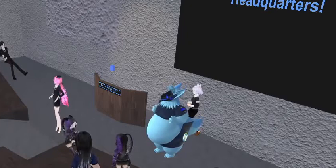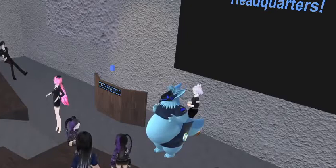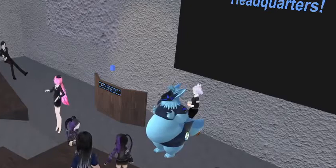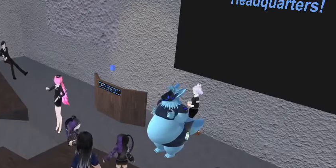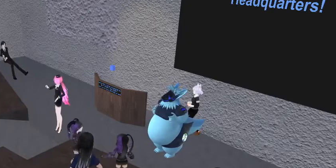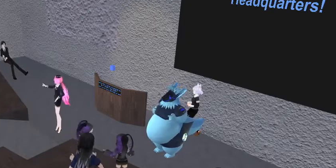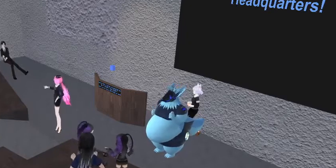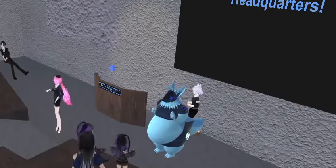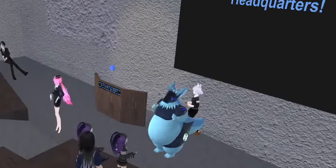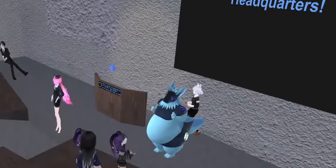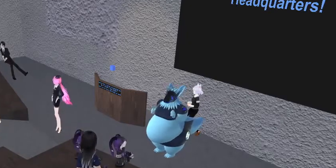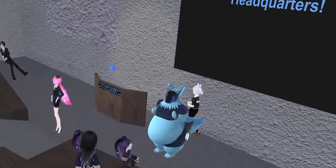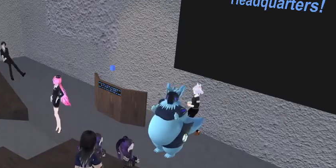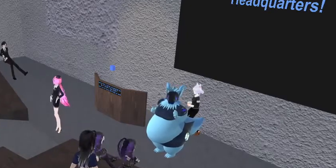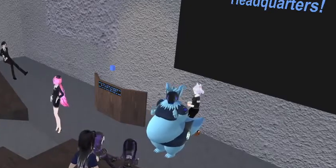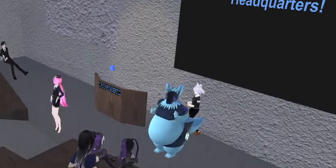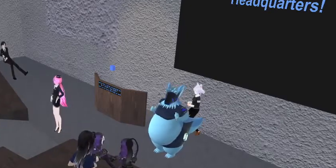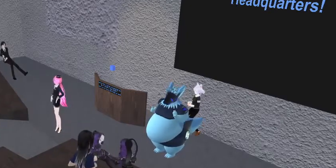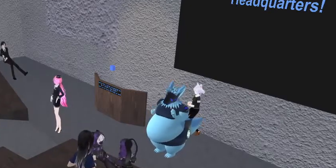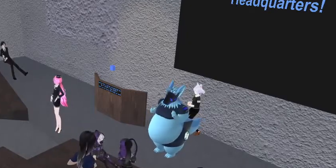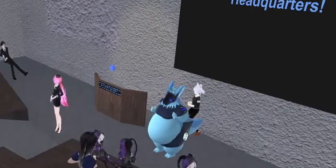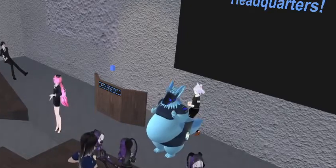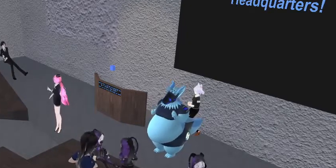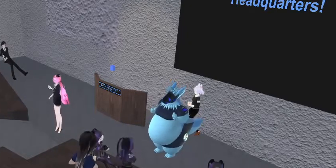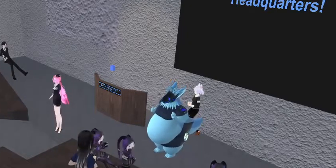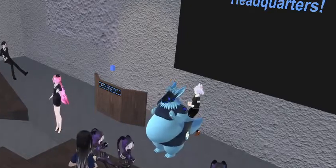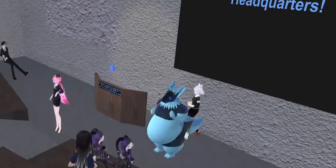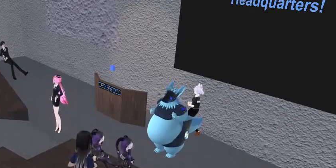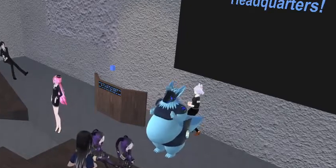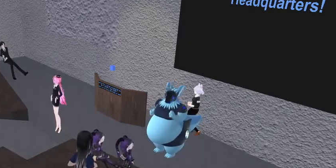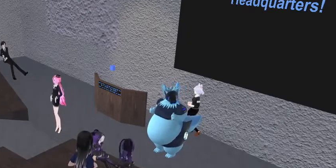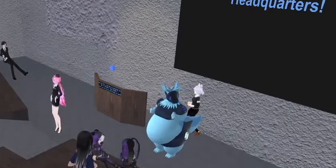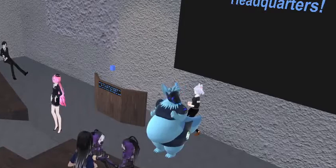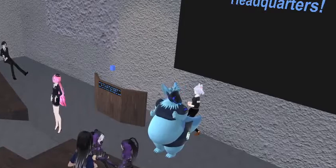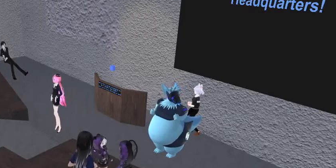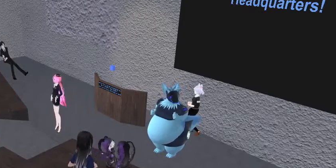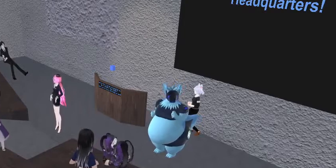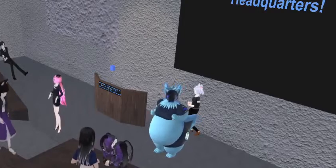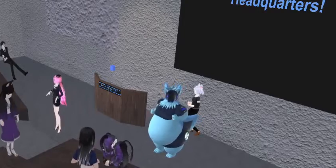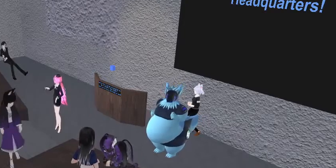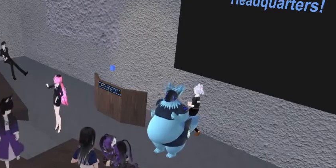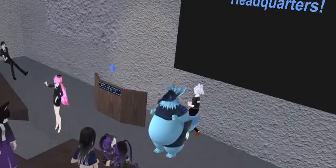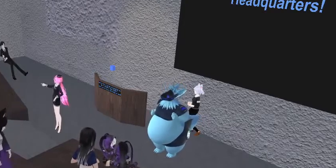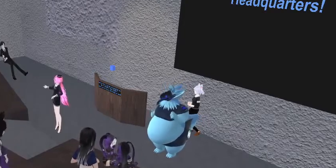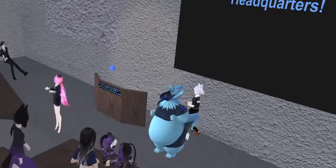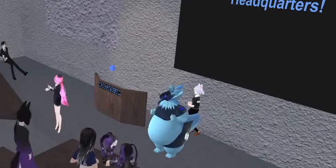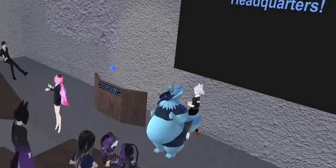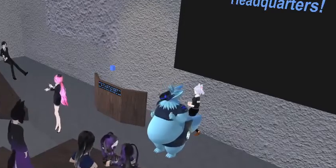Hi, Bri, you're gonna go to the right there. Pika, you're gonna go to the left. And let's see, Raven, right.